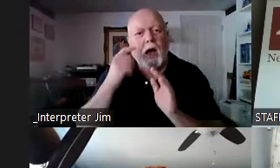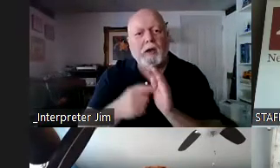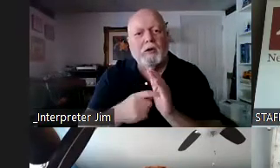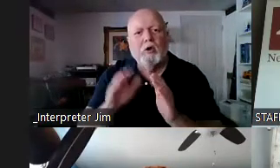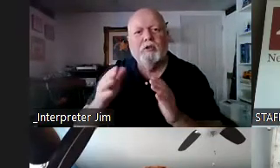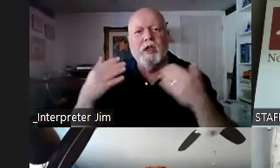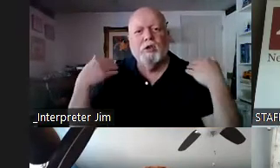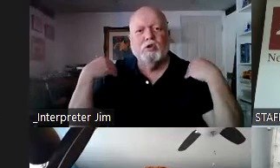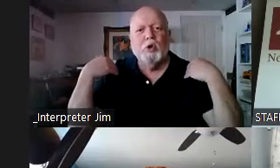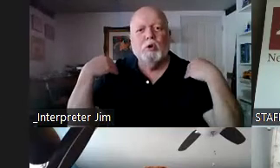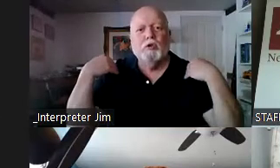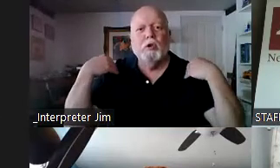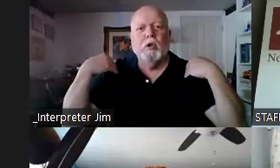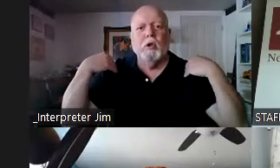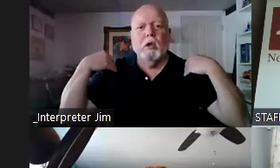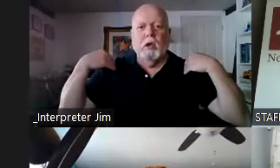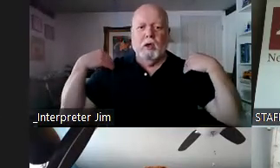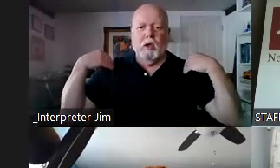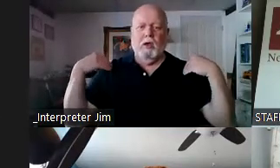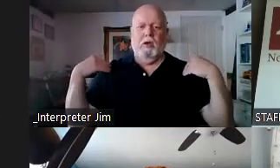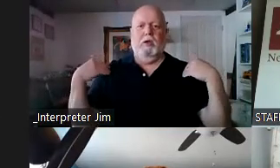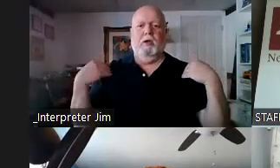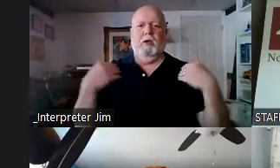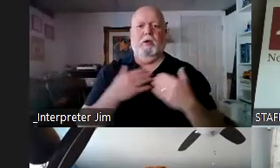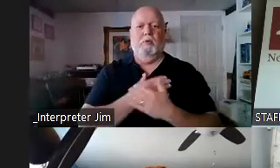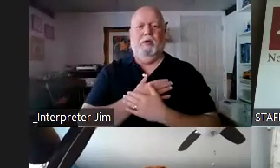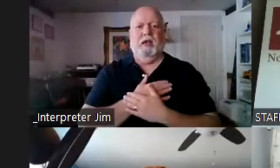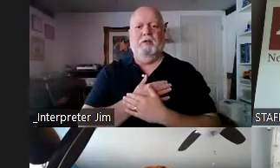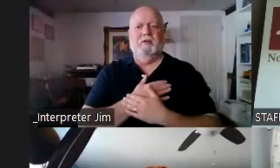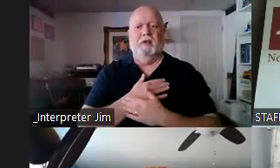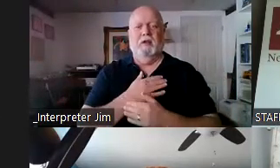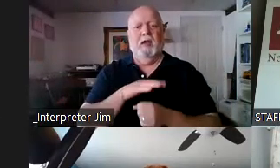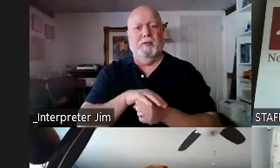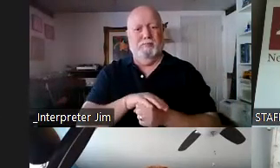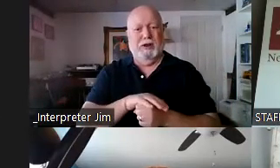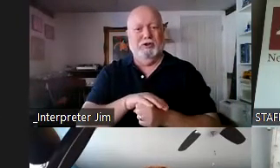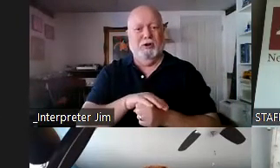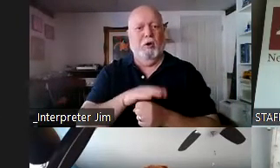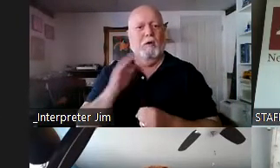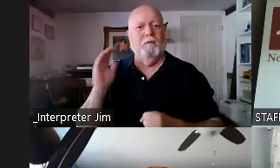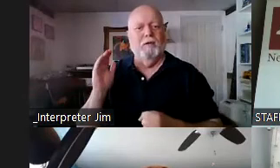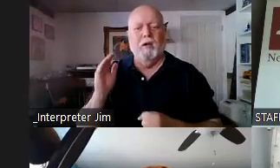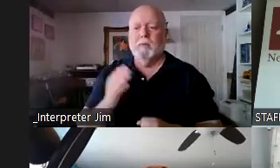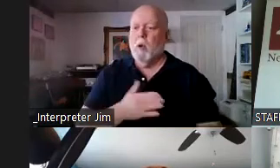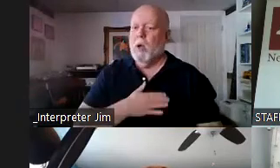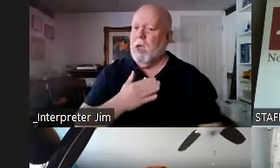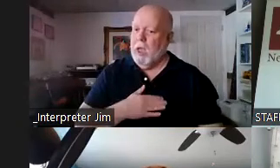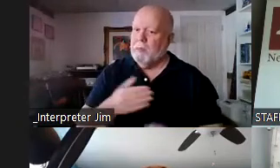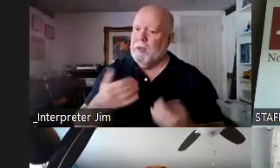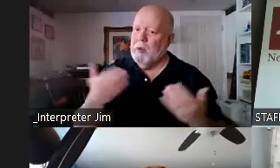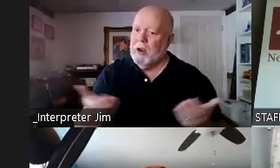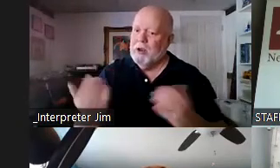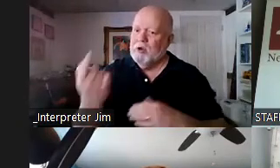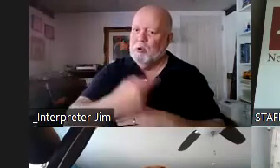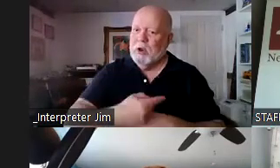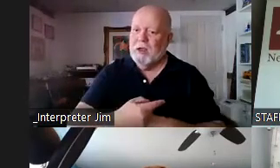relax, and I can just see the pressure relief. I'm so happy that you're here with us today and that you're in the position that you're in. There's some